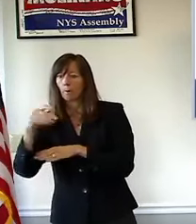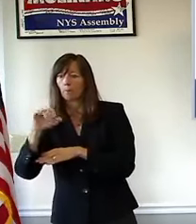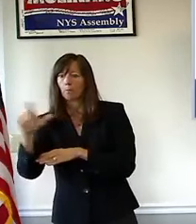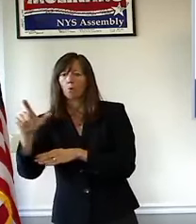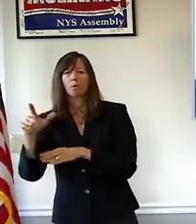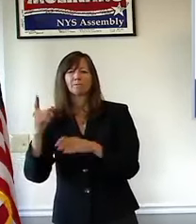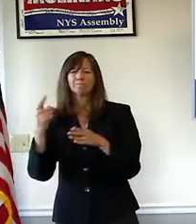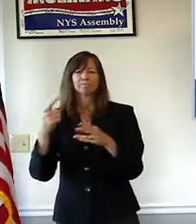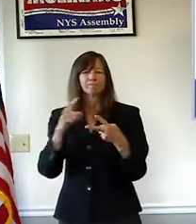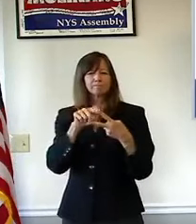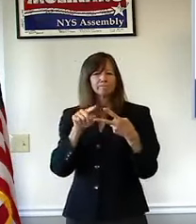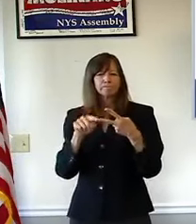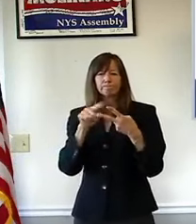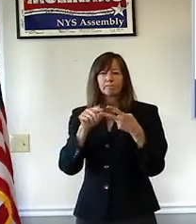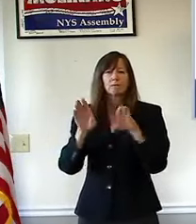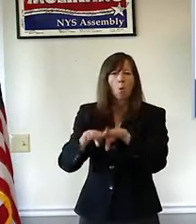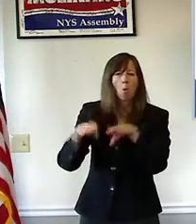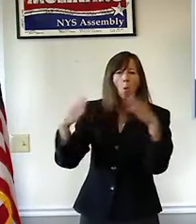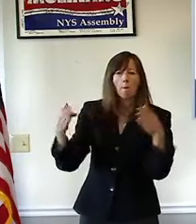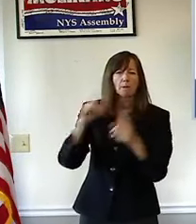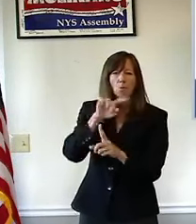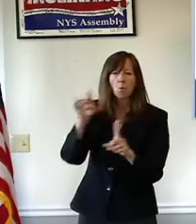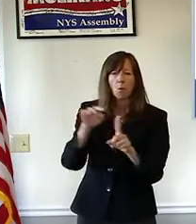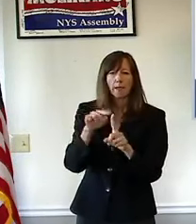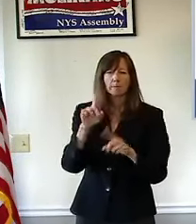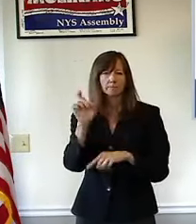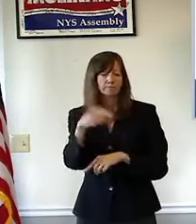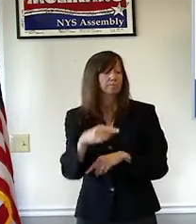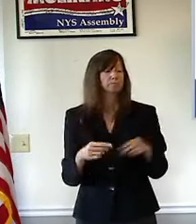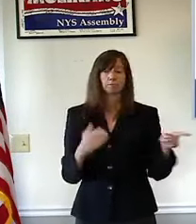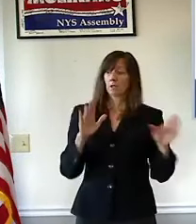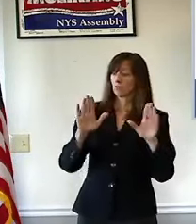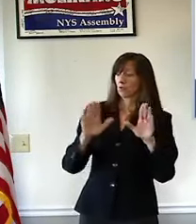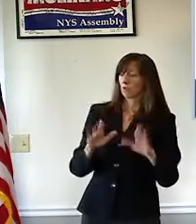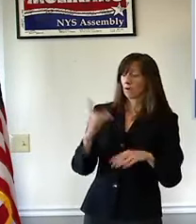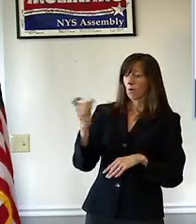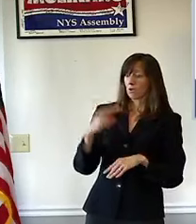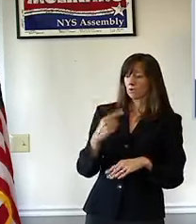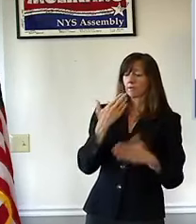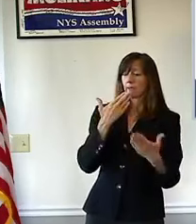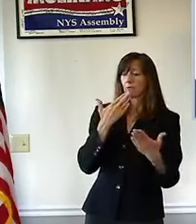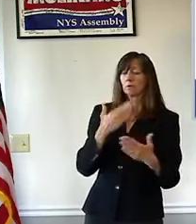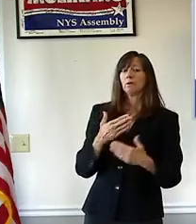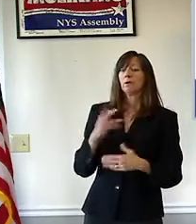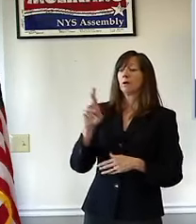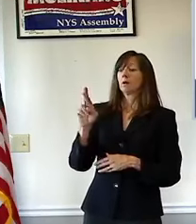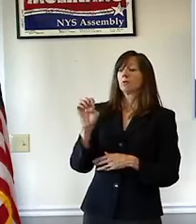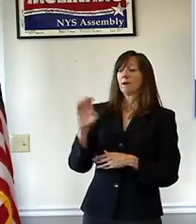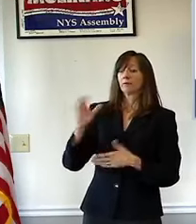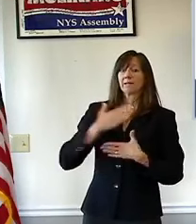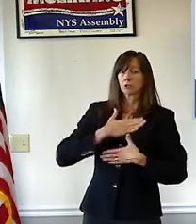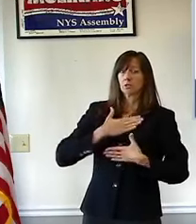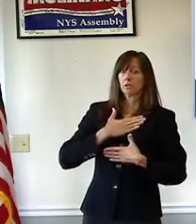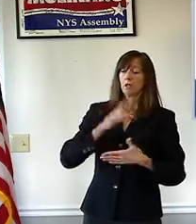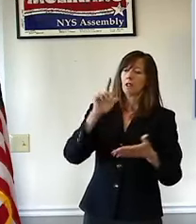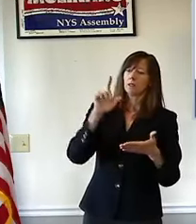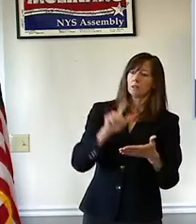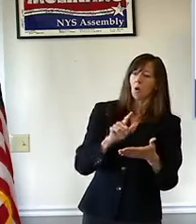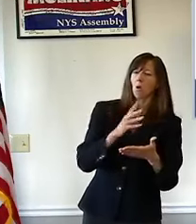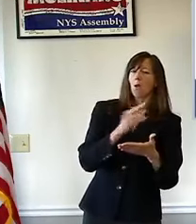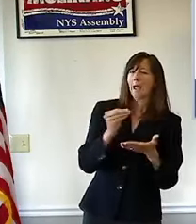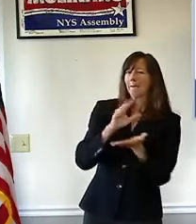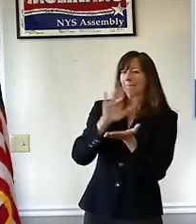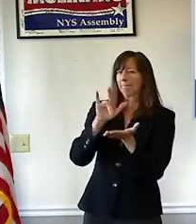reopenings for both of these arenas? Great question. So recreation right now, low and moderate risk recreation. Low and